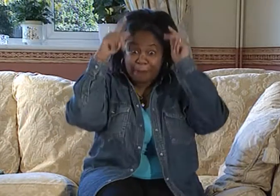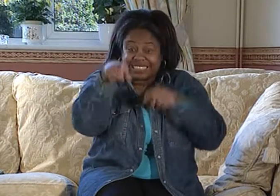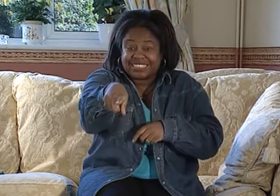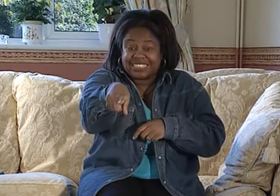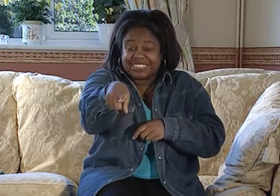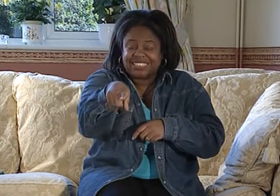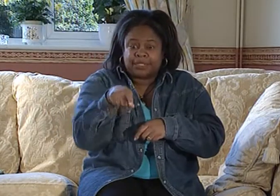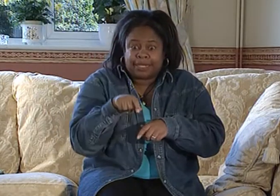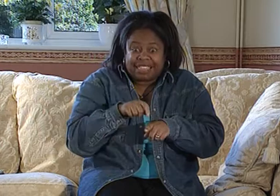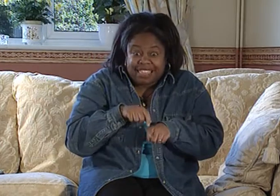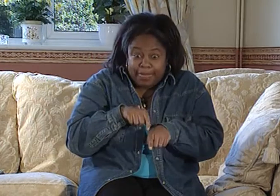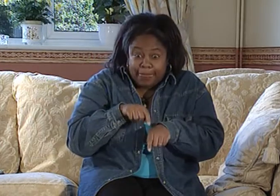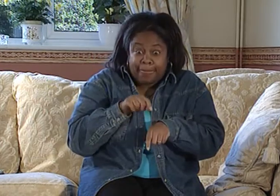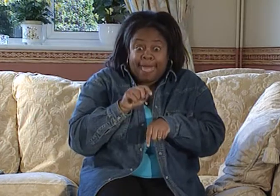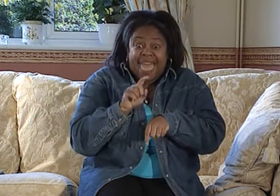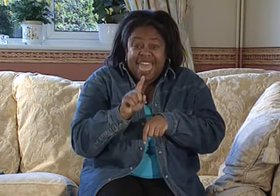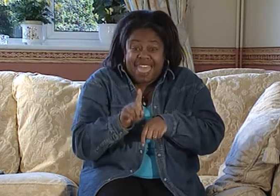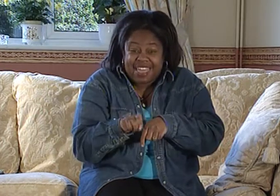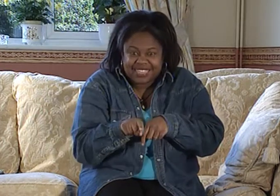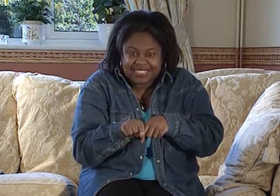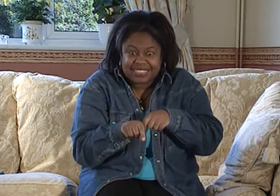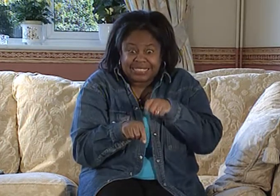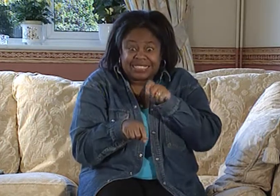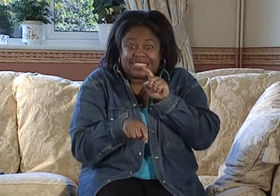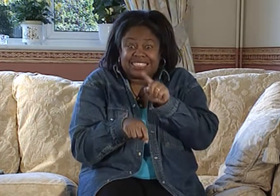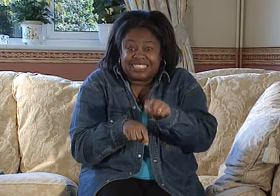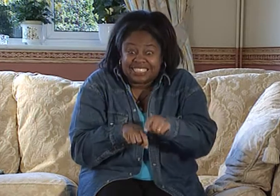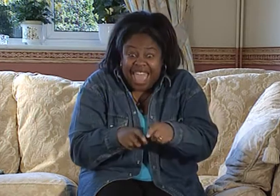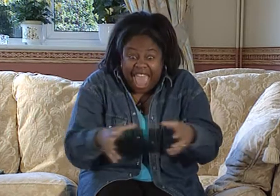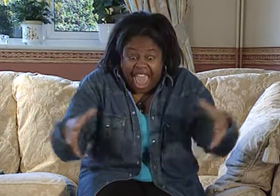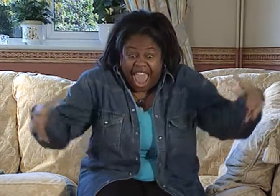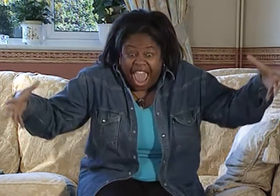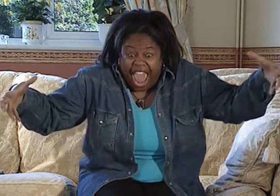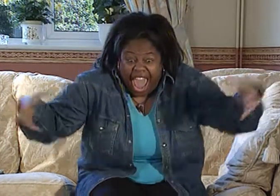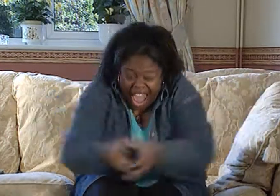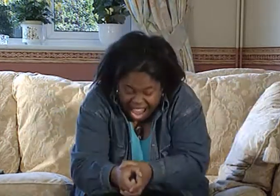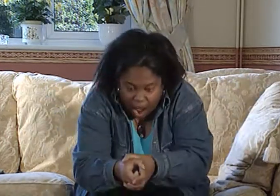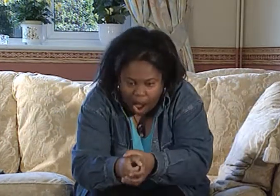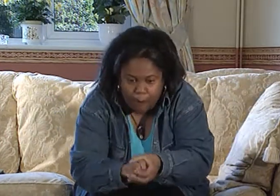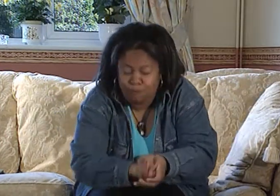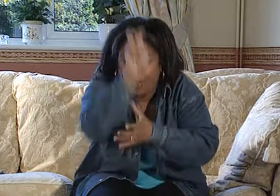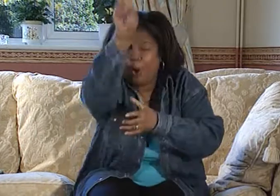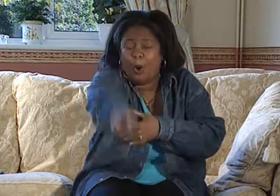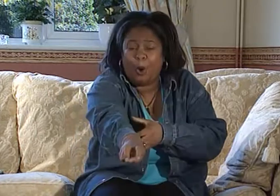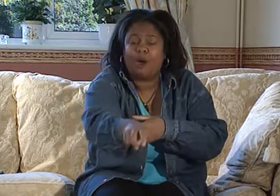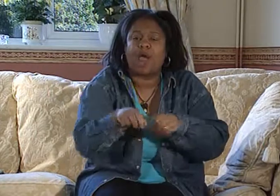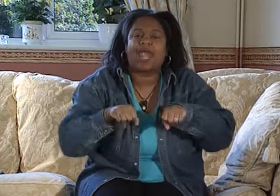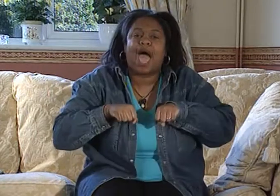Ella saw the rabbit and crept across the lawn and reached out to grab him. But the rabbit squiggled and squirmed out of